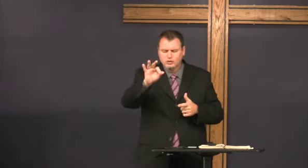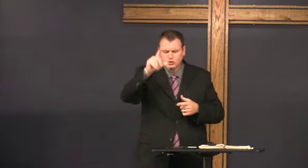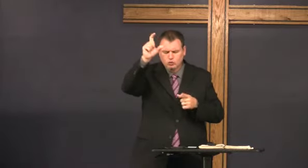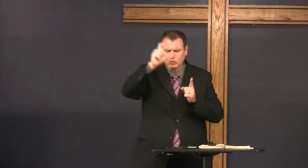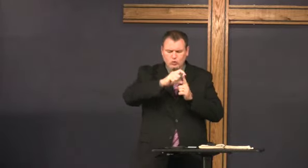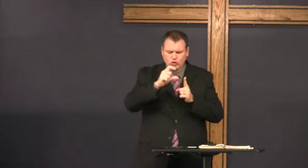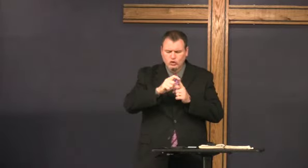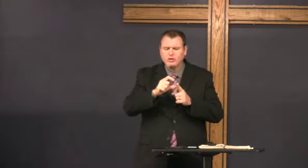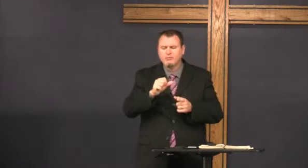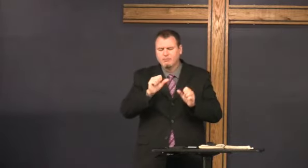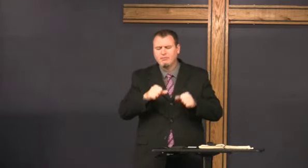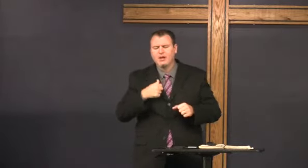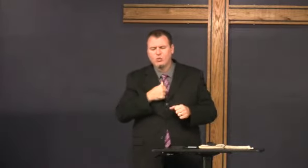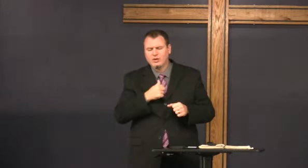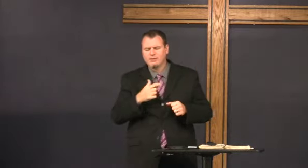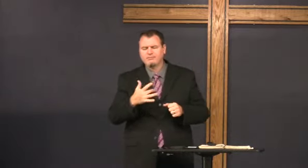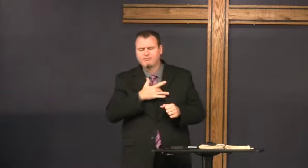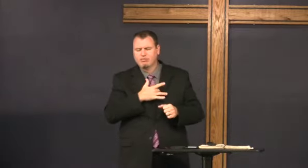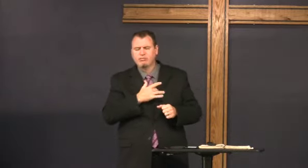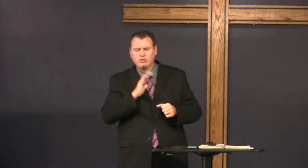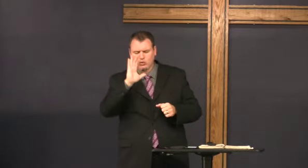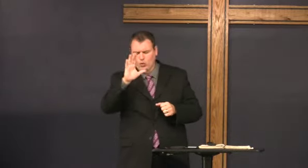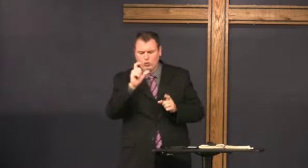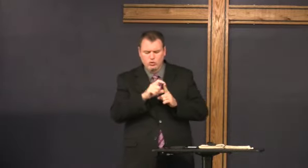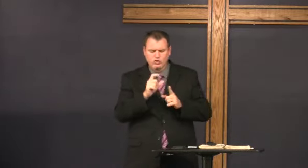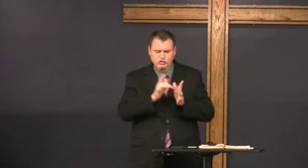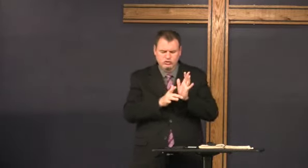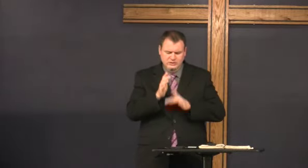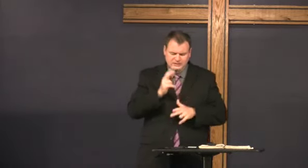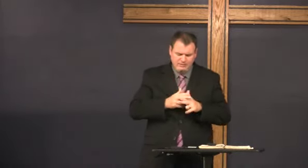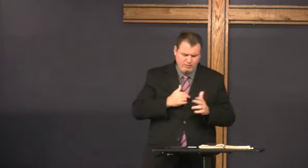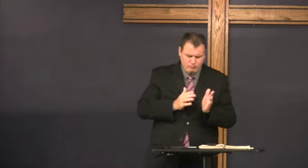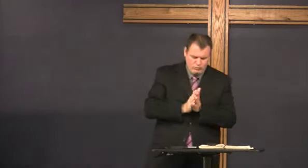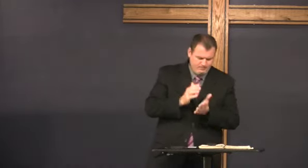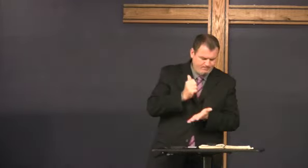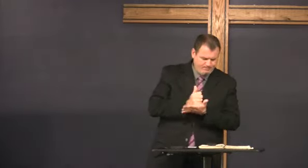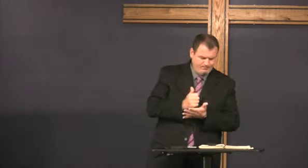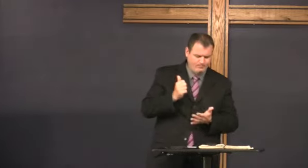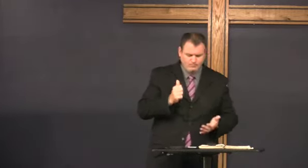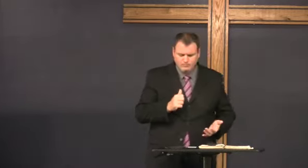also as I preach your word.